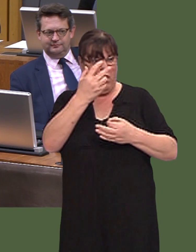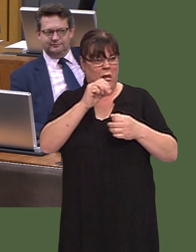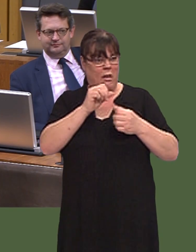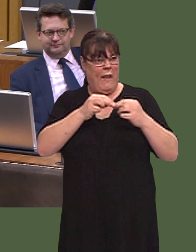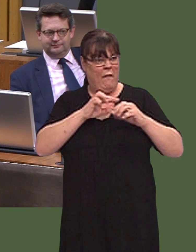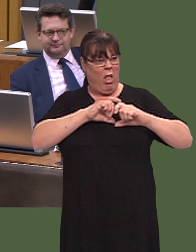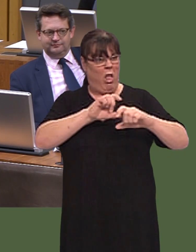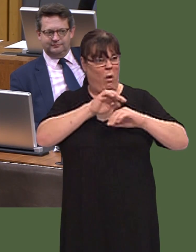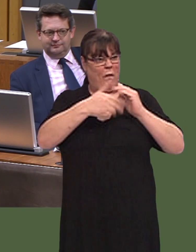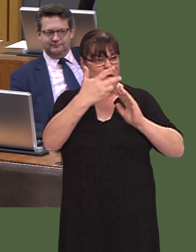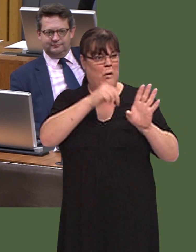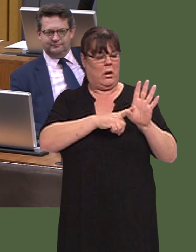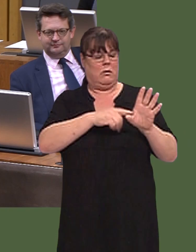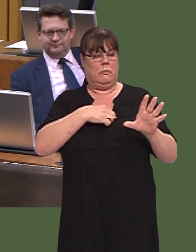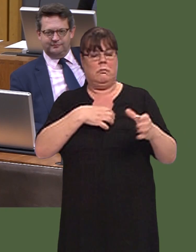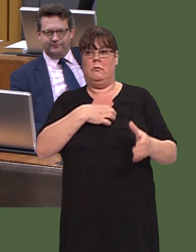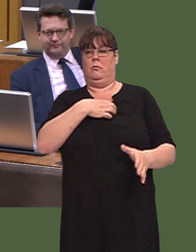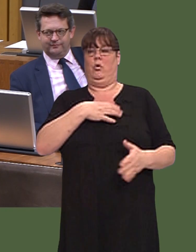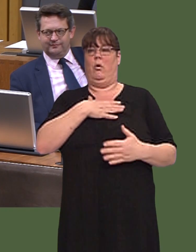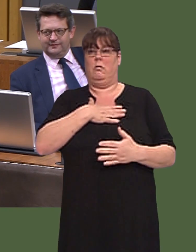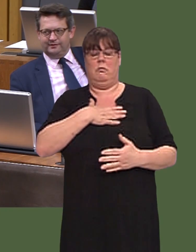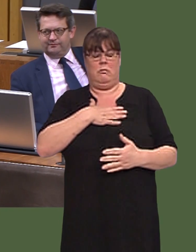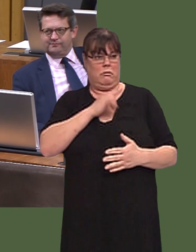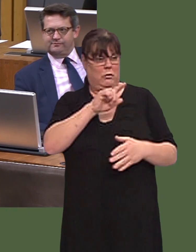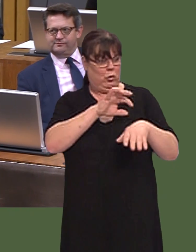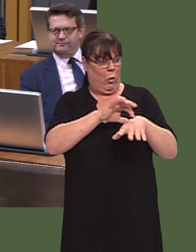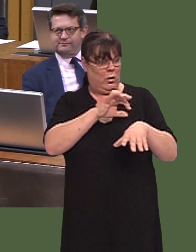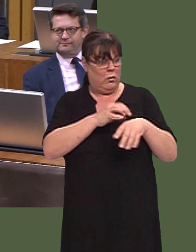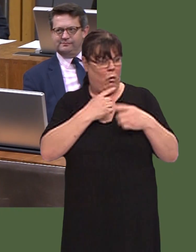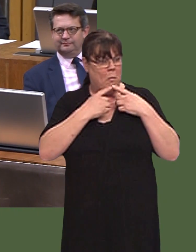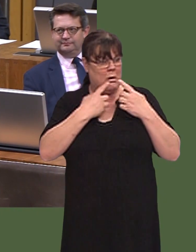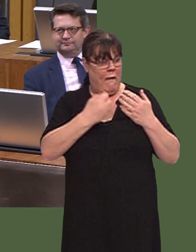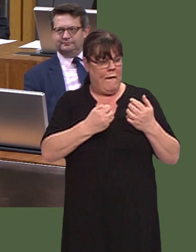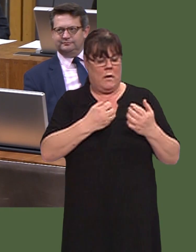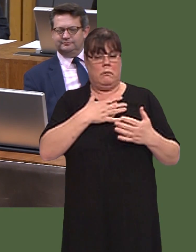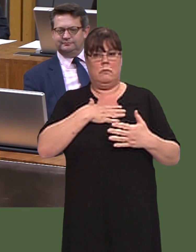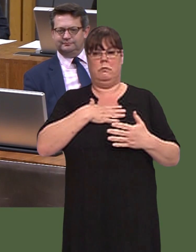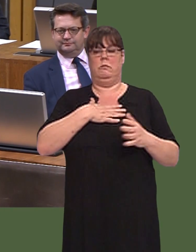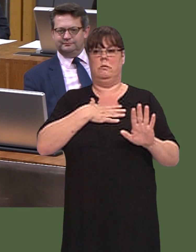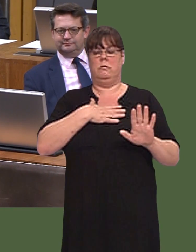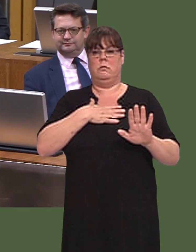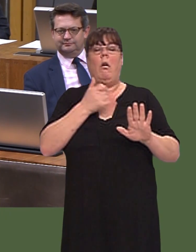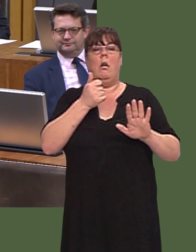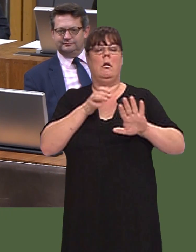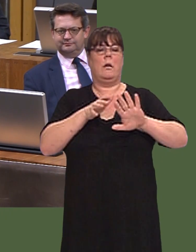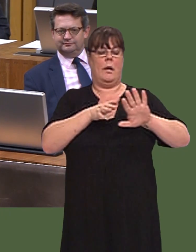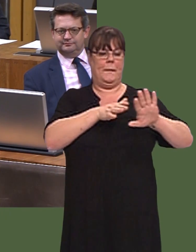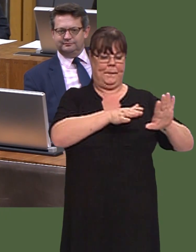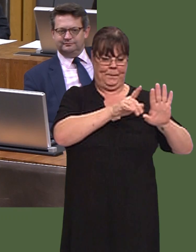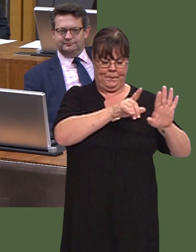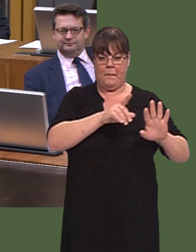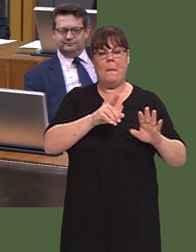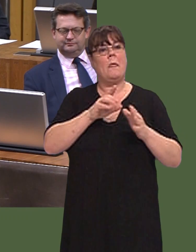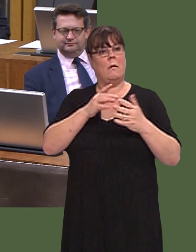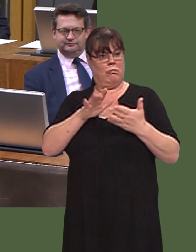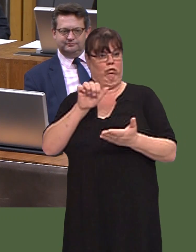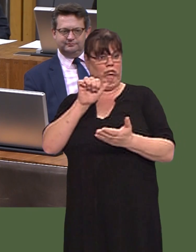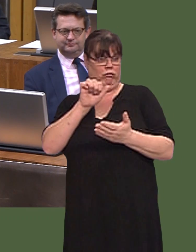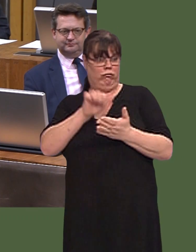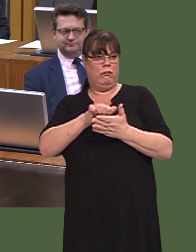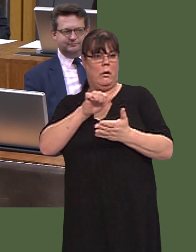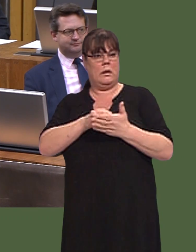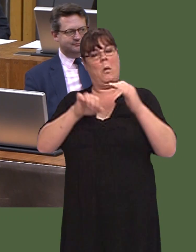than is recommended. Now, I myself have been waiting... Sorry,